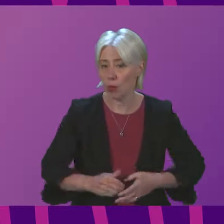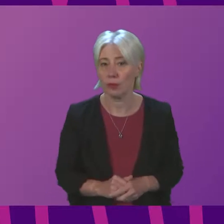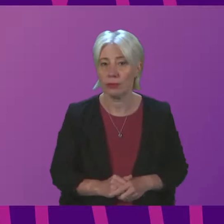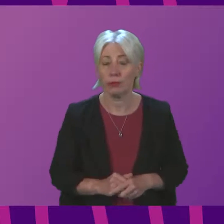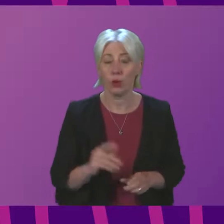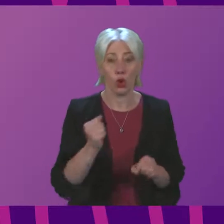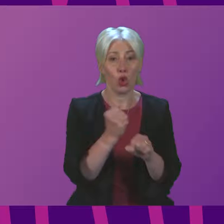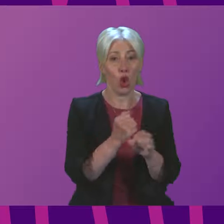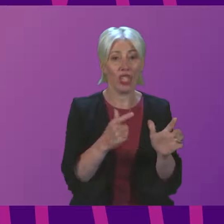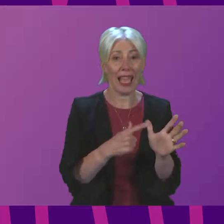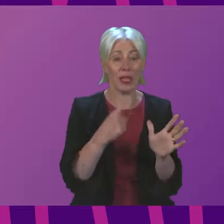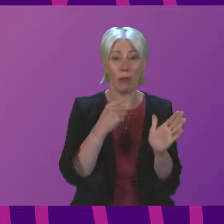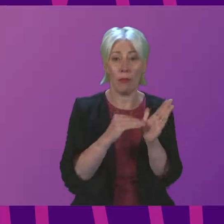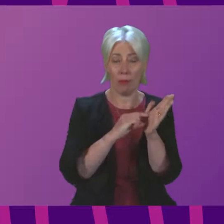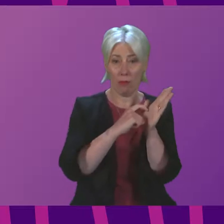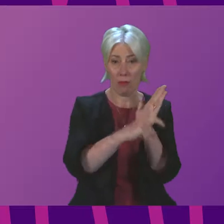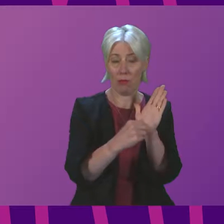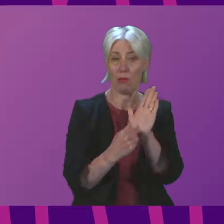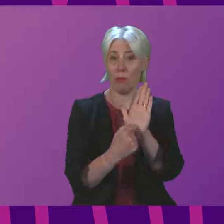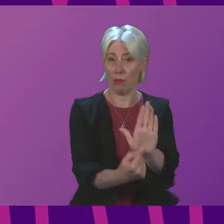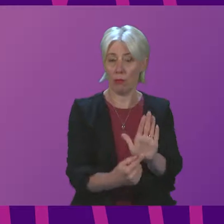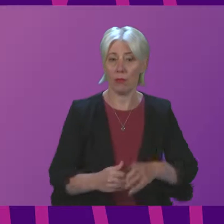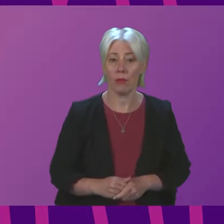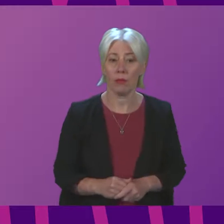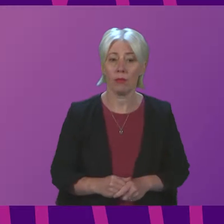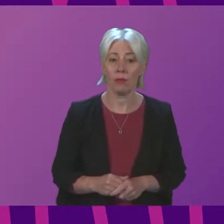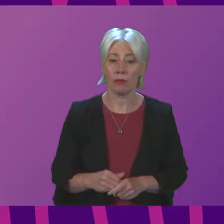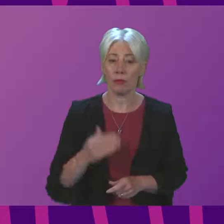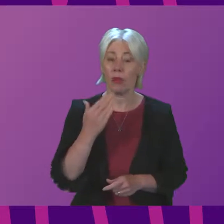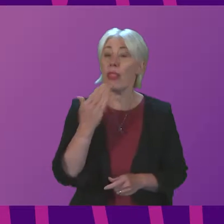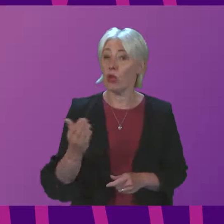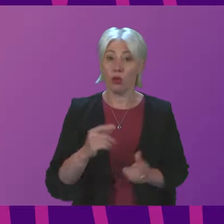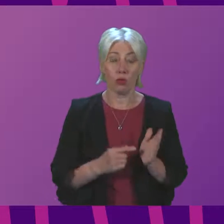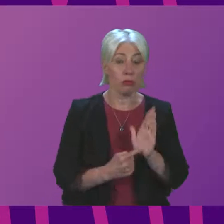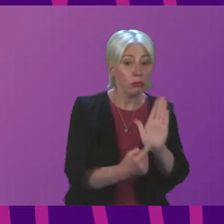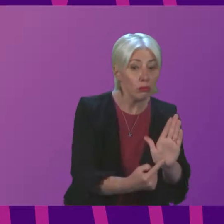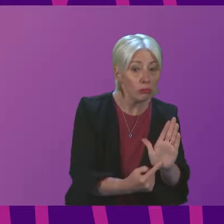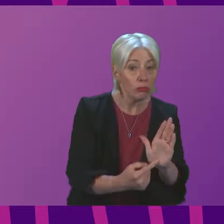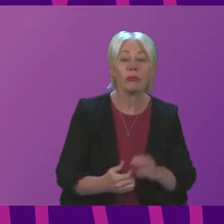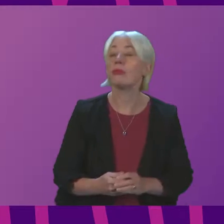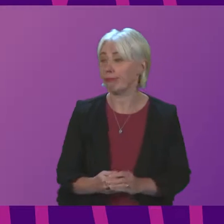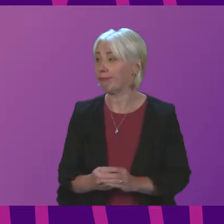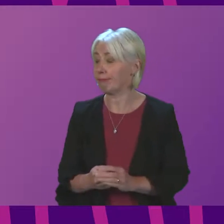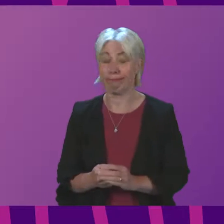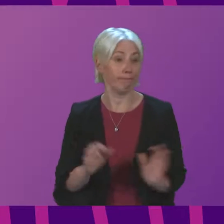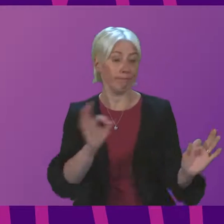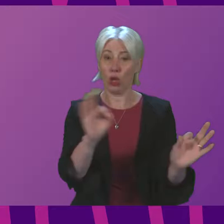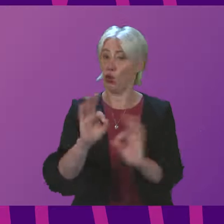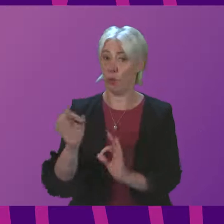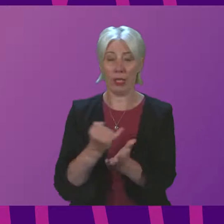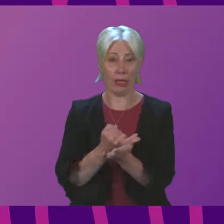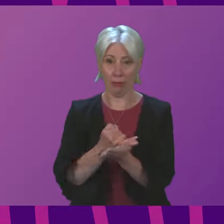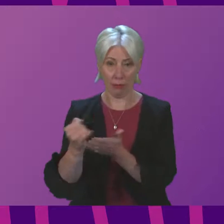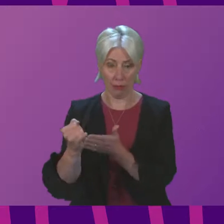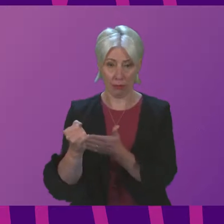I call on George Adam to move the motion. Thank you, President and Officer. I am moved. Thank you, Minister. No member has asked to